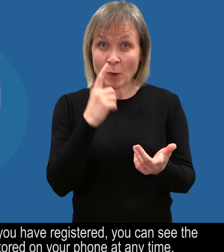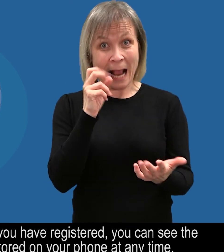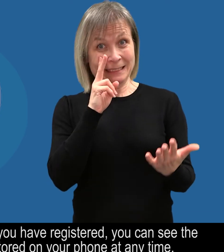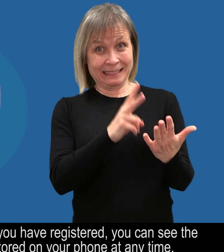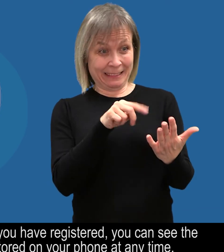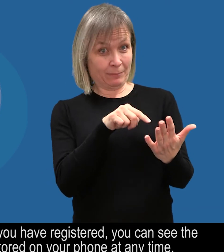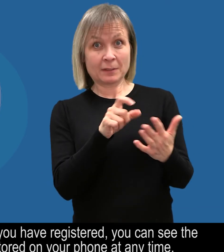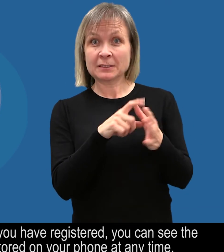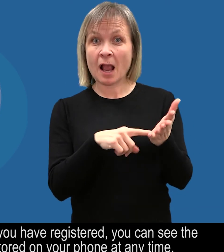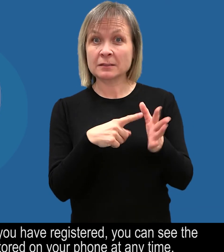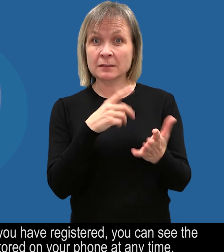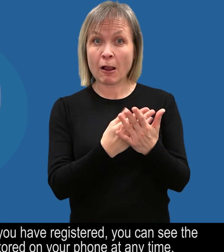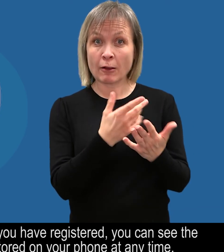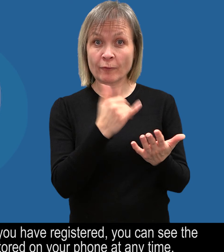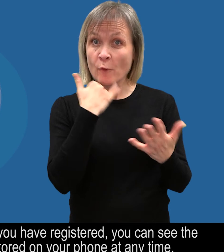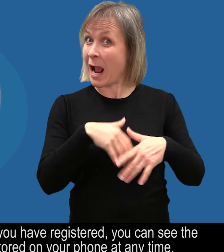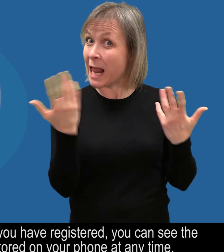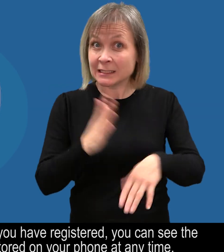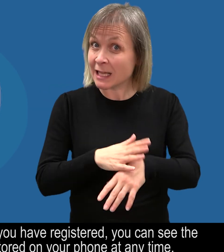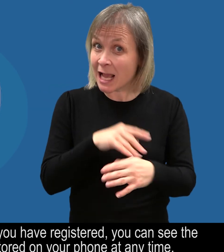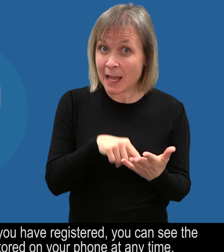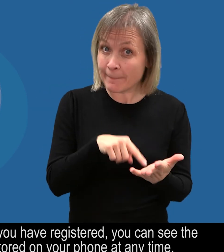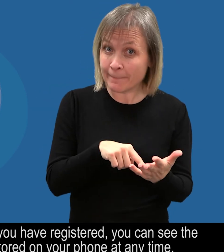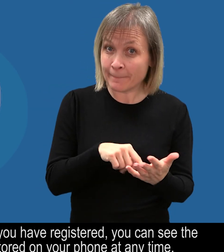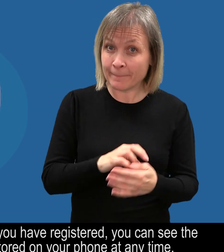Once you have registered, you can see the data stored on your phone at any time.